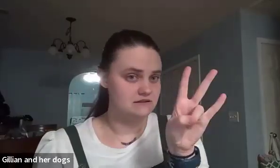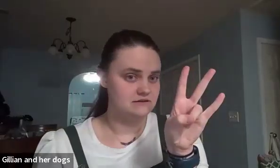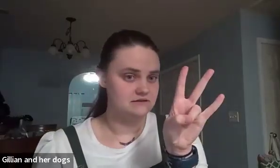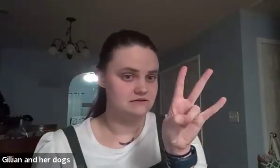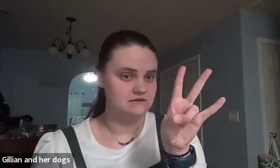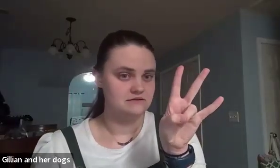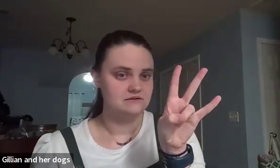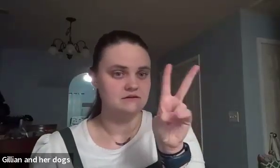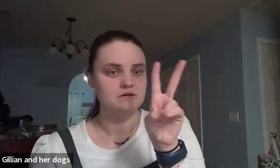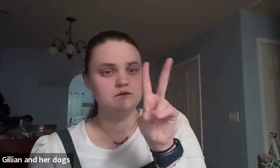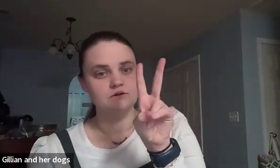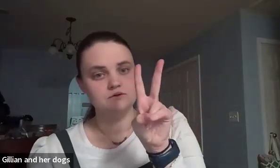27,